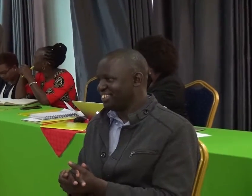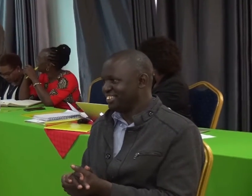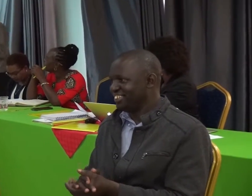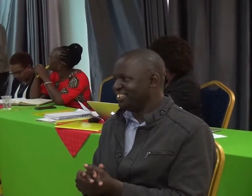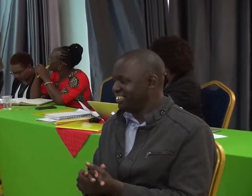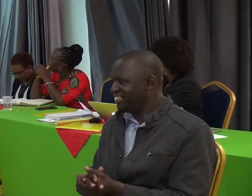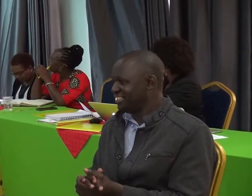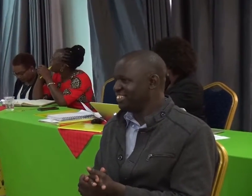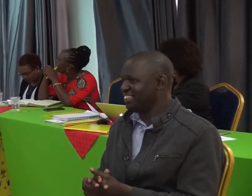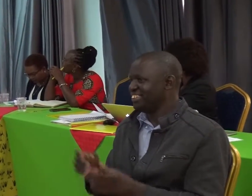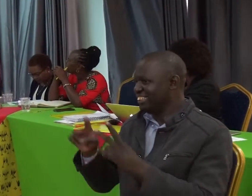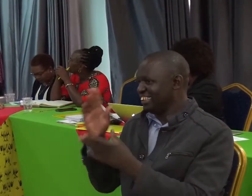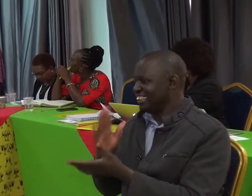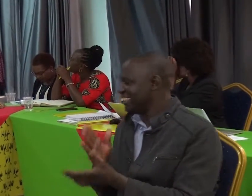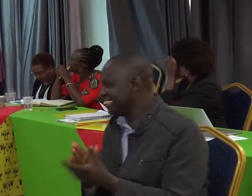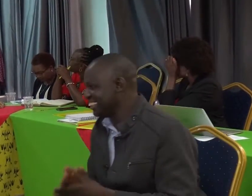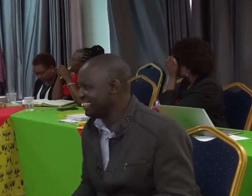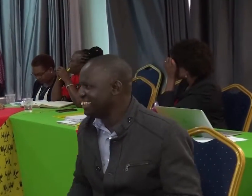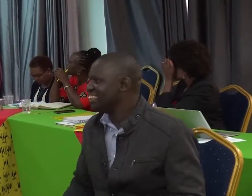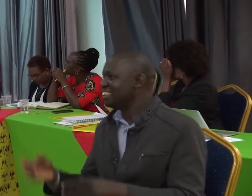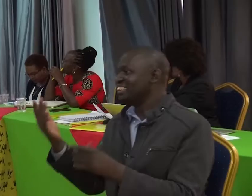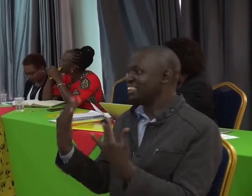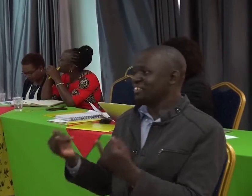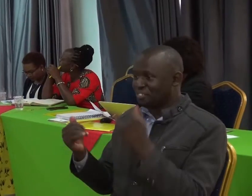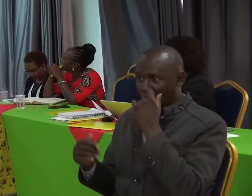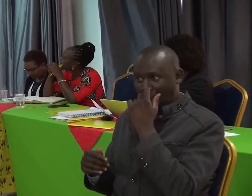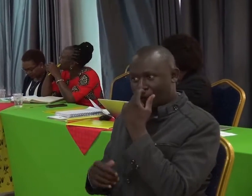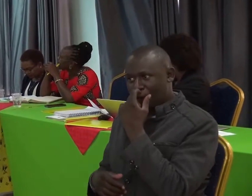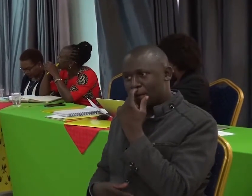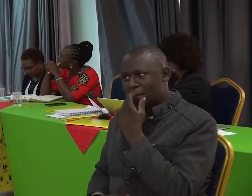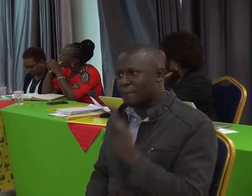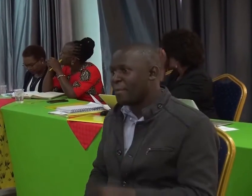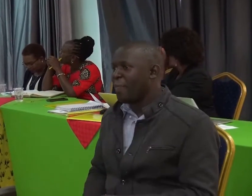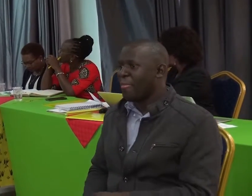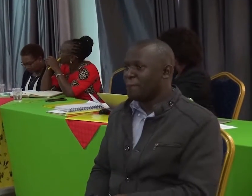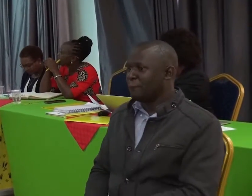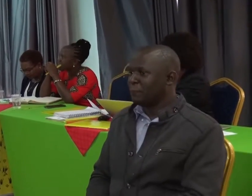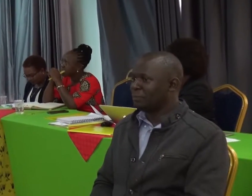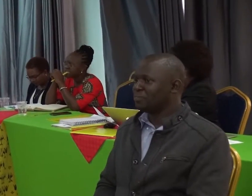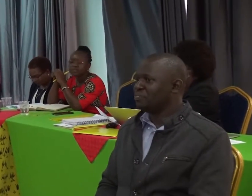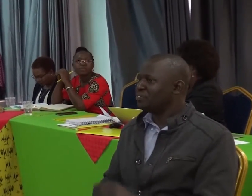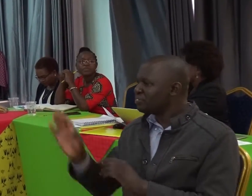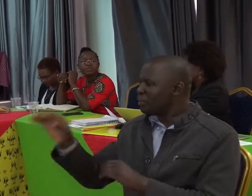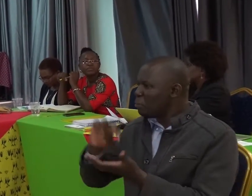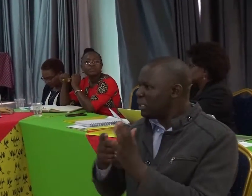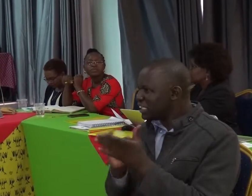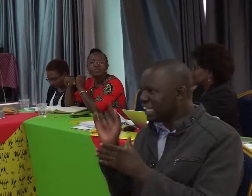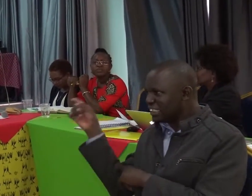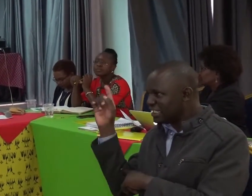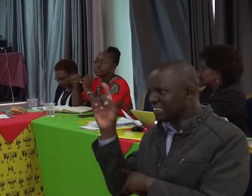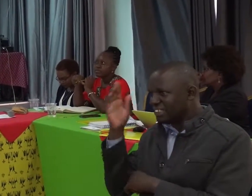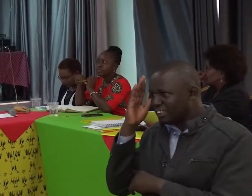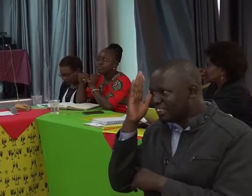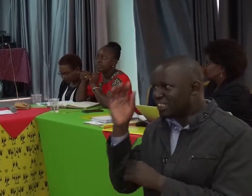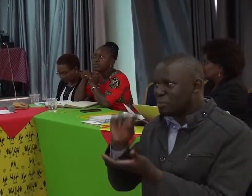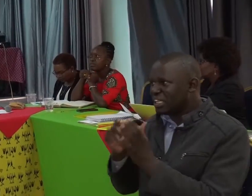social development. This one now has been brought out by a current government document called